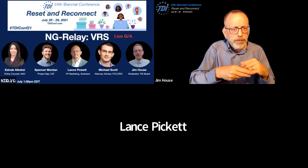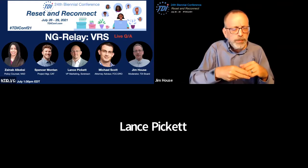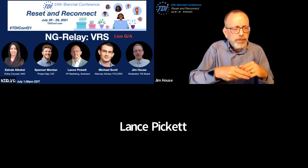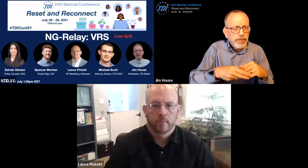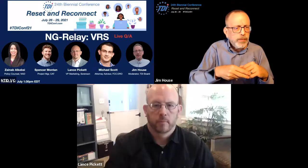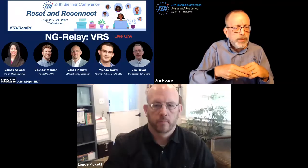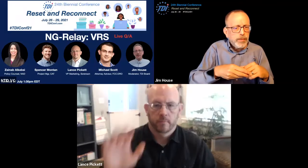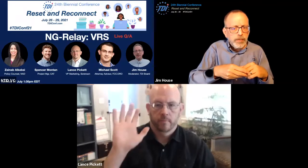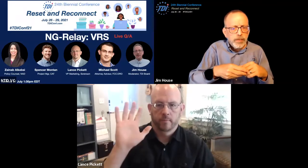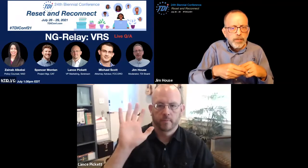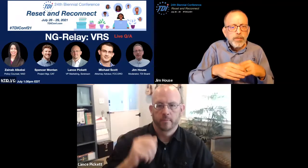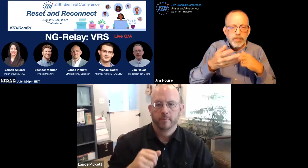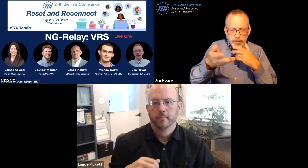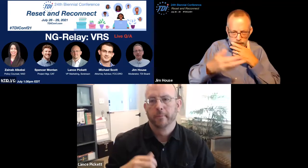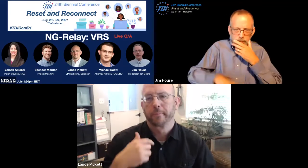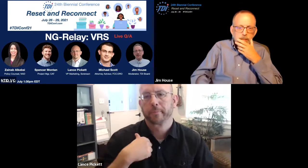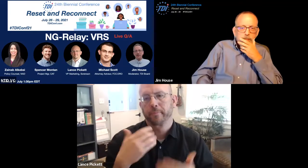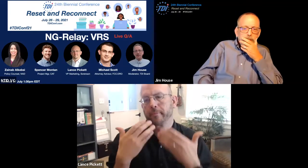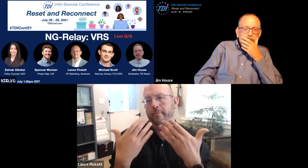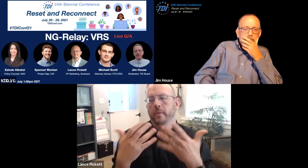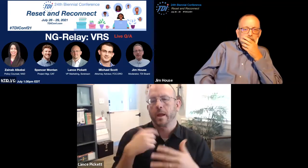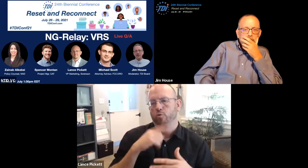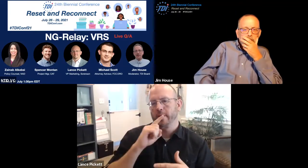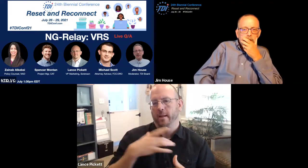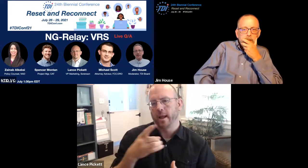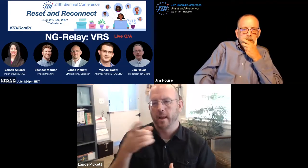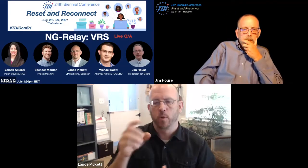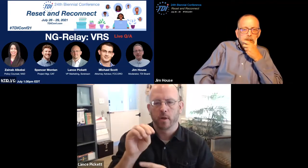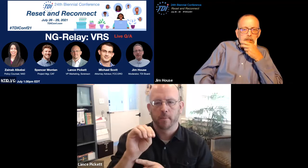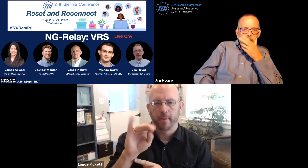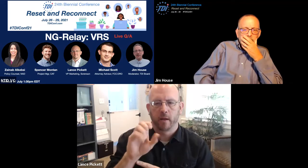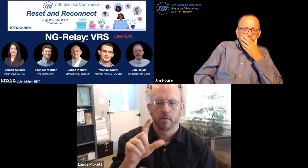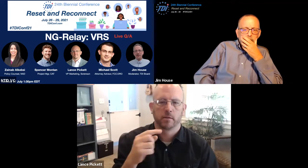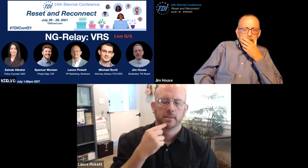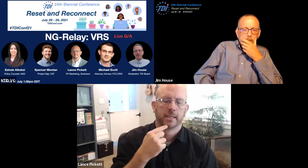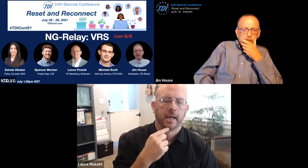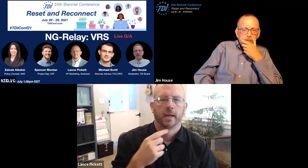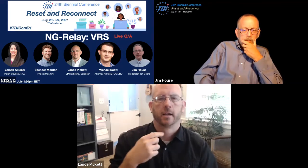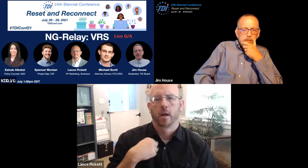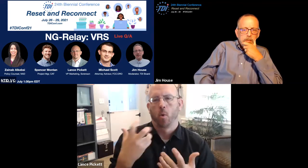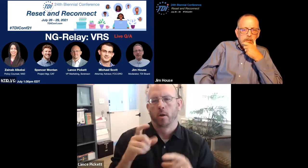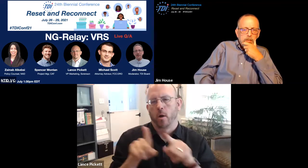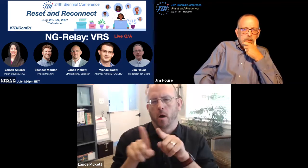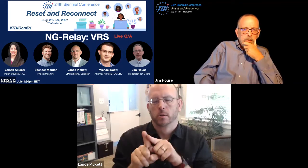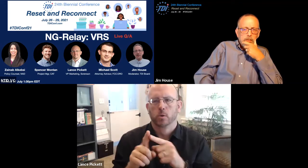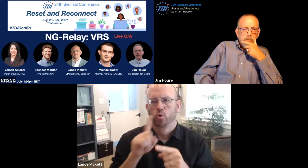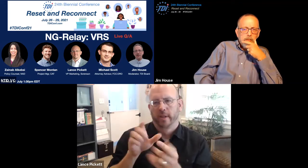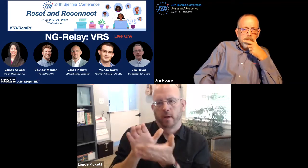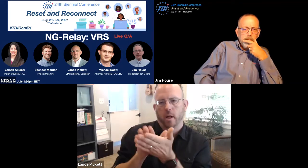This is Jim here. Does anybody want to add? Hi, Lance. Hi, this is Lance. I really like what Michael Scott